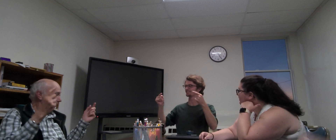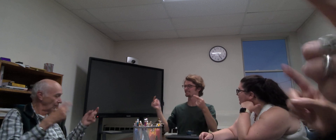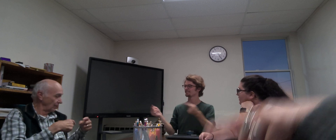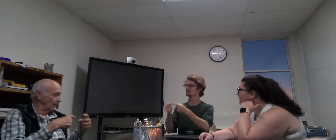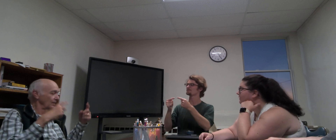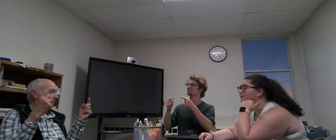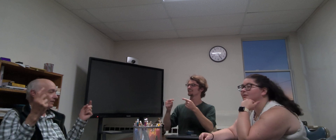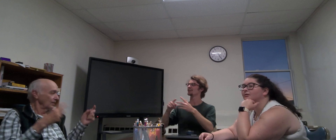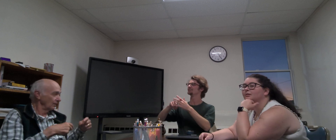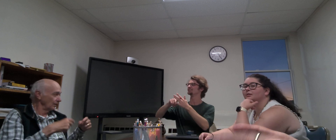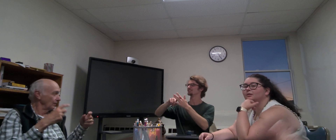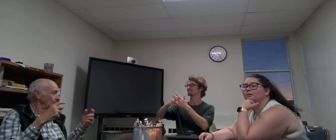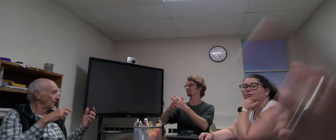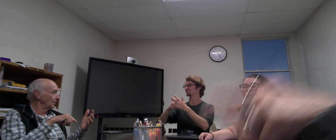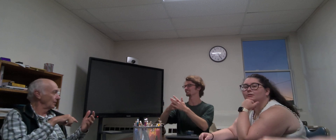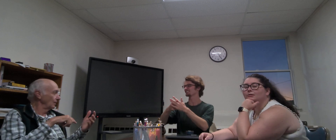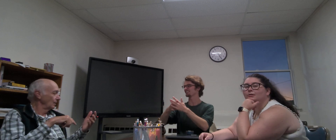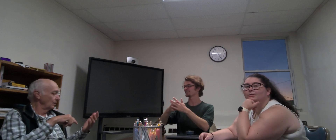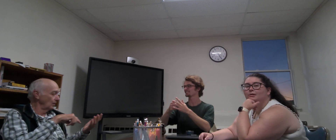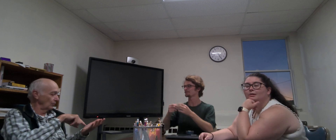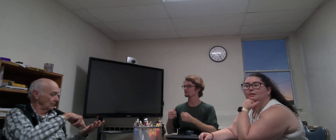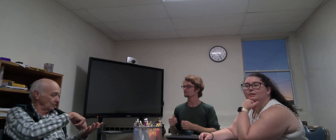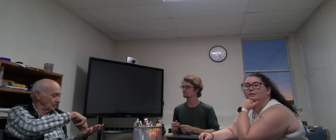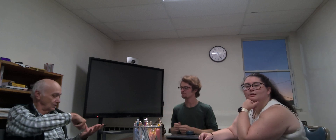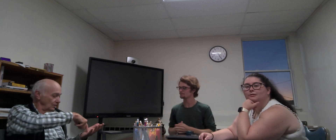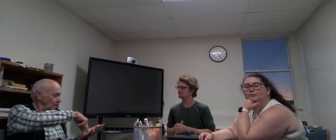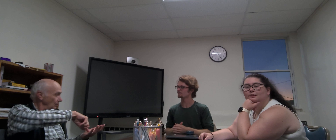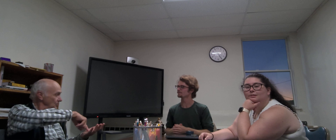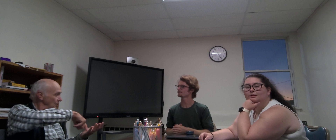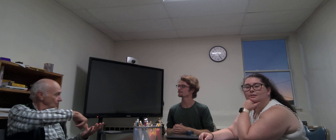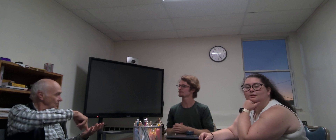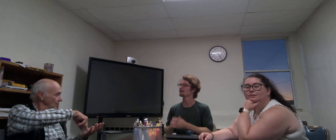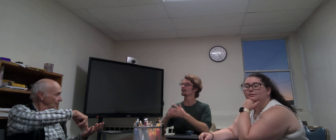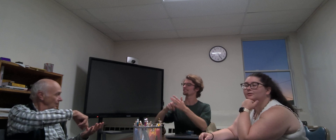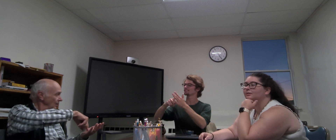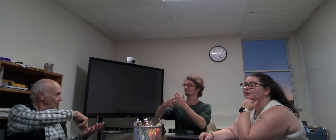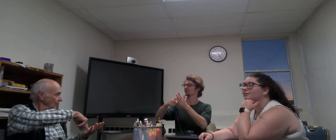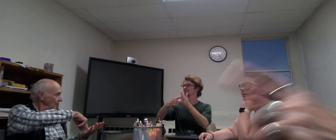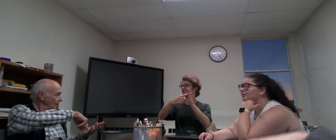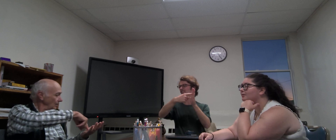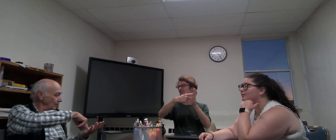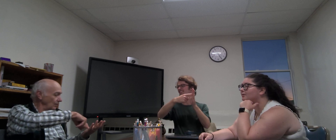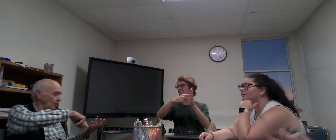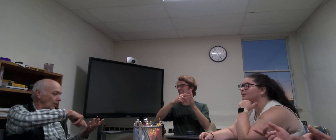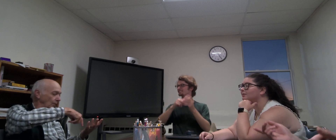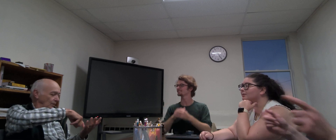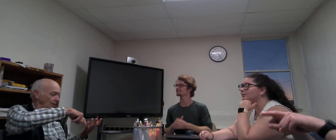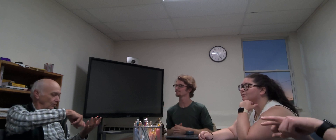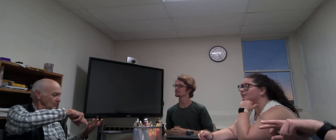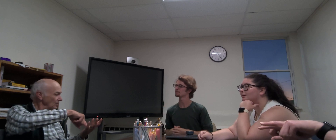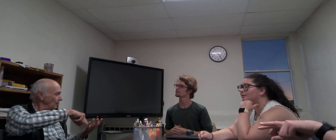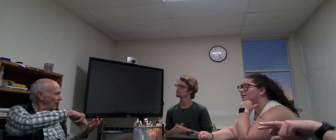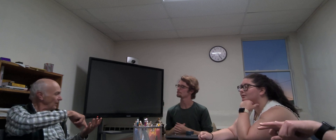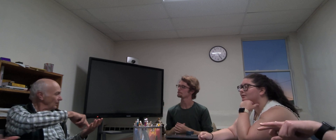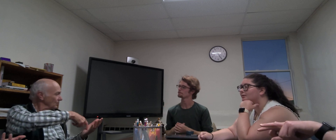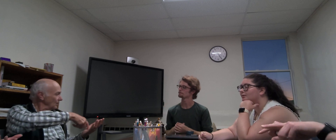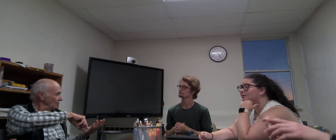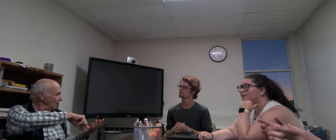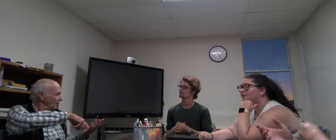Oh, what? what, You're doing Was this start, what right? happened? No, No. this was. what was how, I think it start was is the how good Yeah. are Wasn't you, there and I 4 years? said Oh, wait, no. bad,